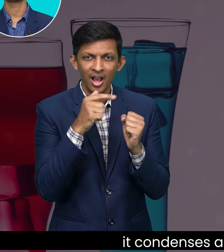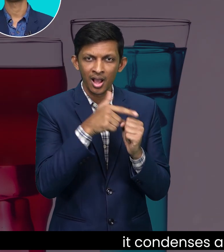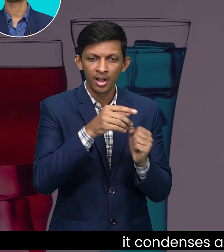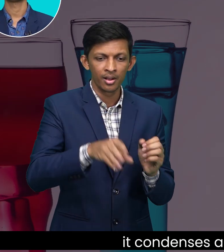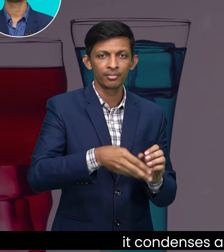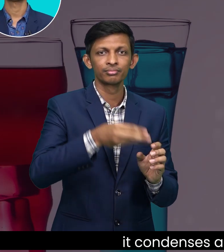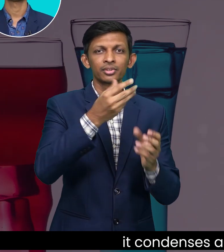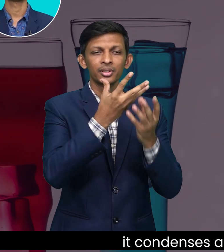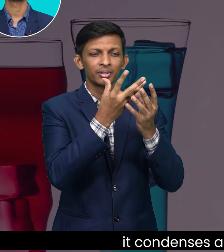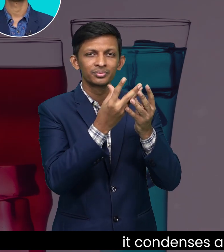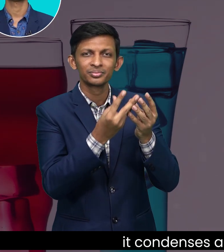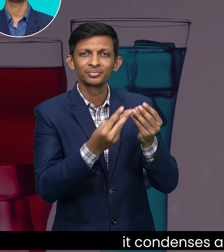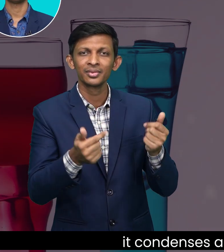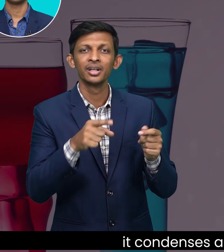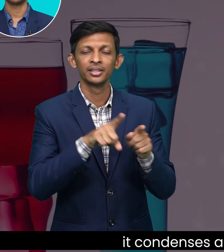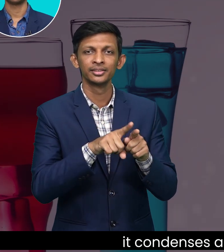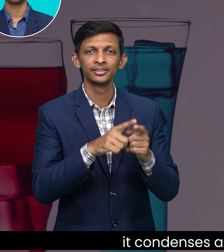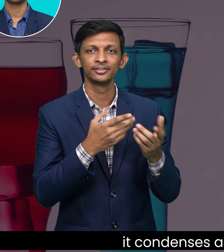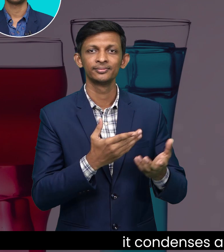water.